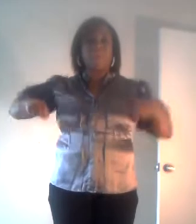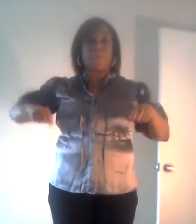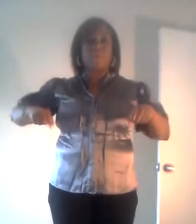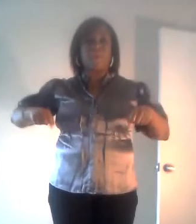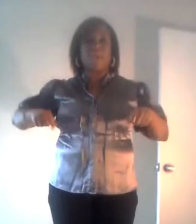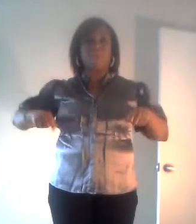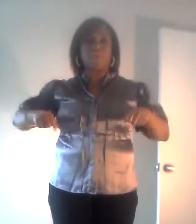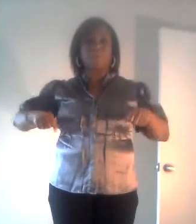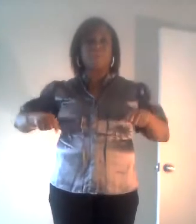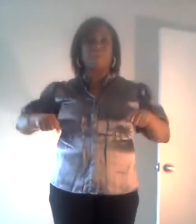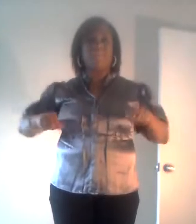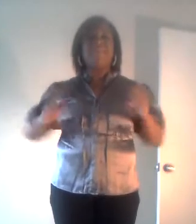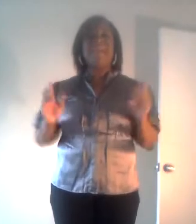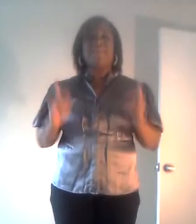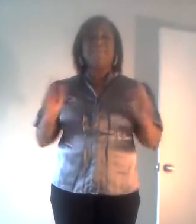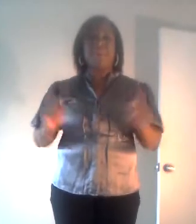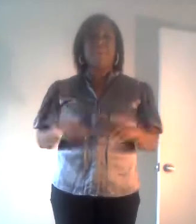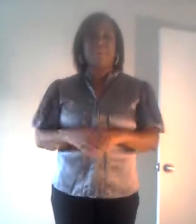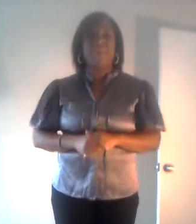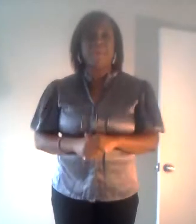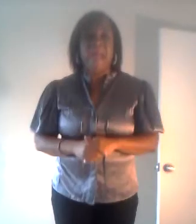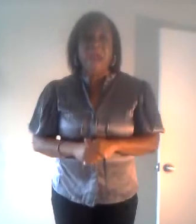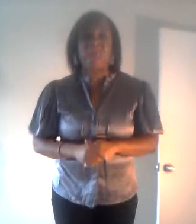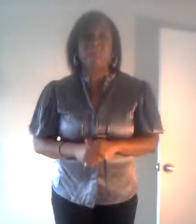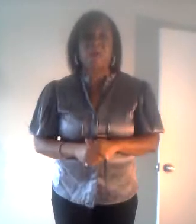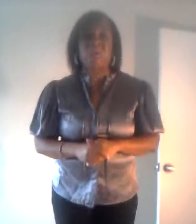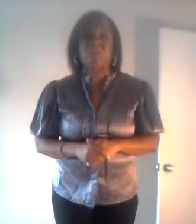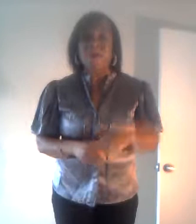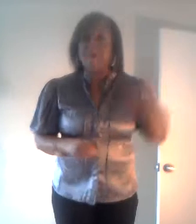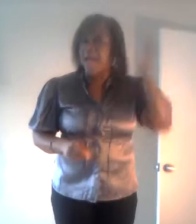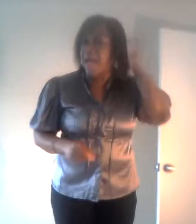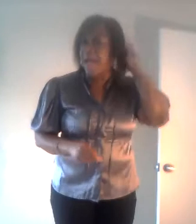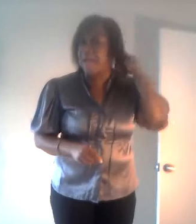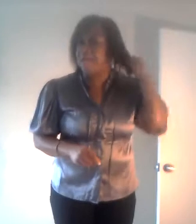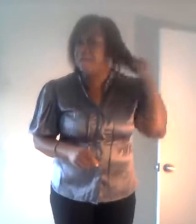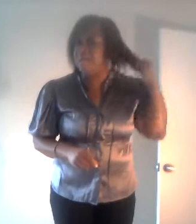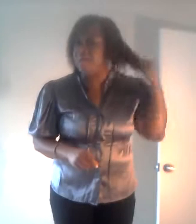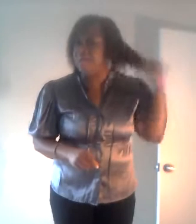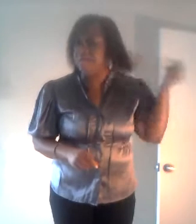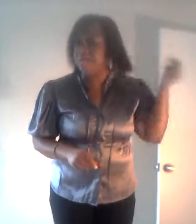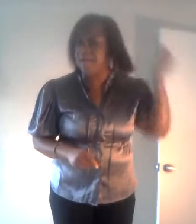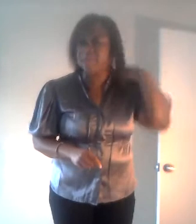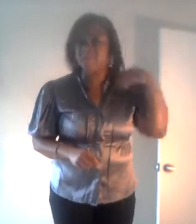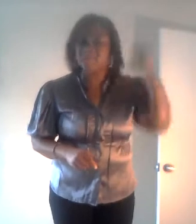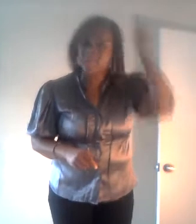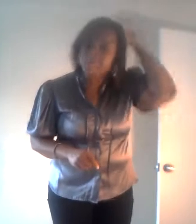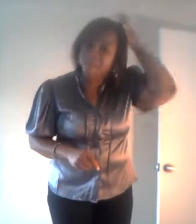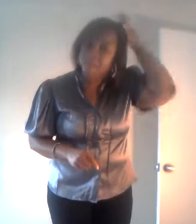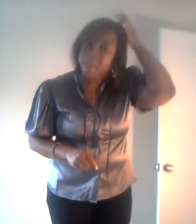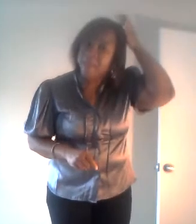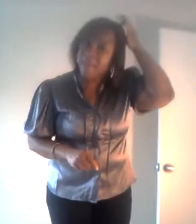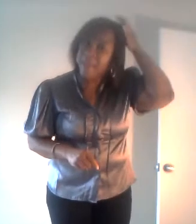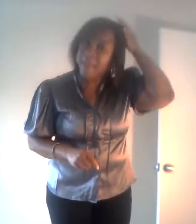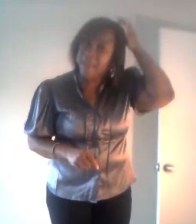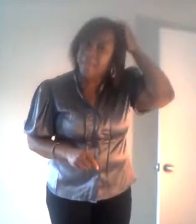kettlebell workout this morning, and then I went for an hour-long walk. I could have spent some time curling my hair because